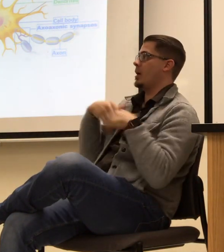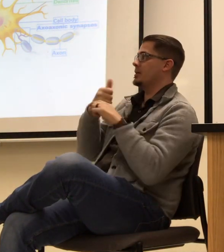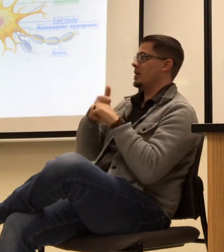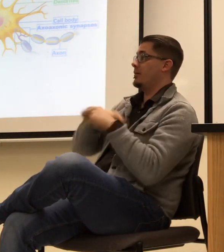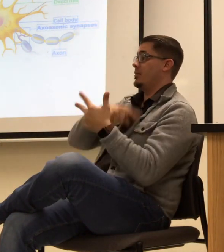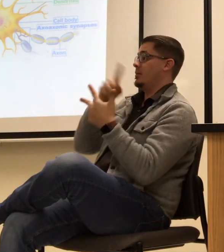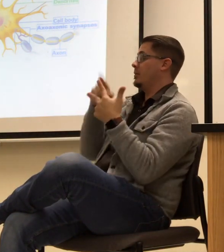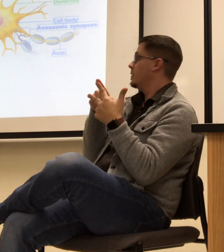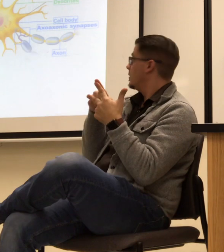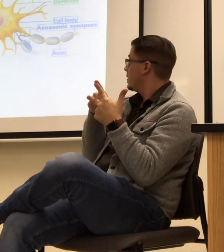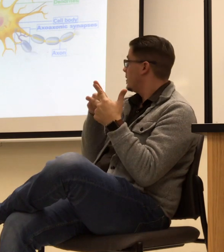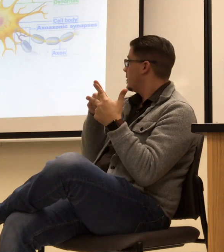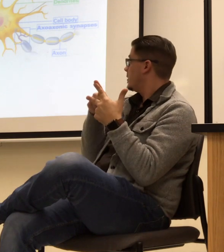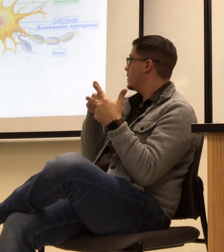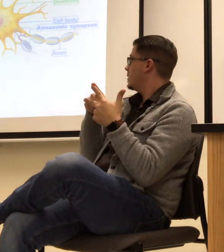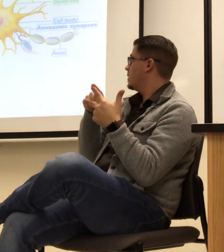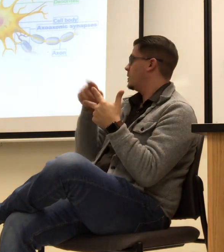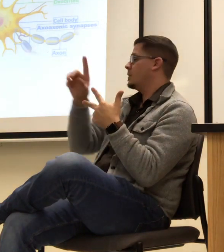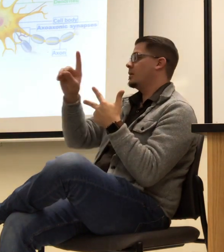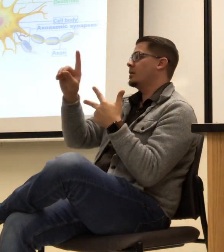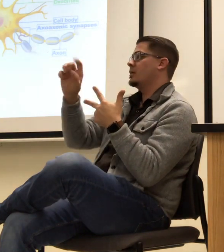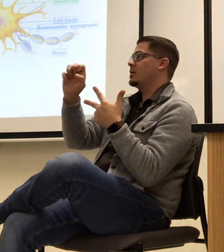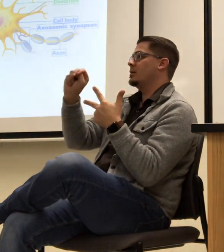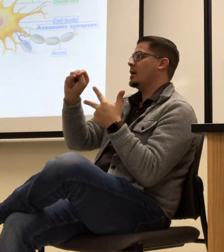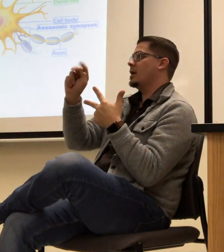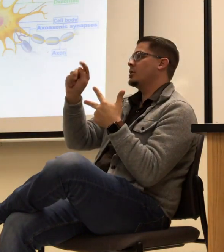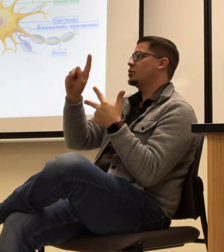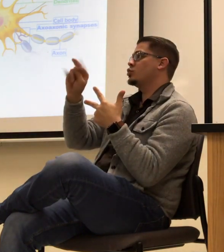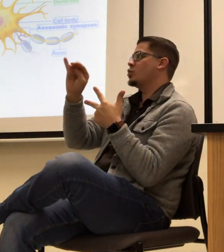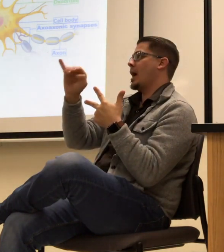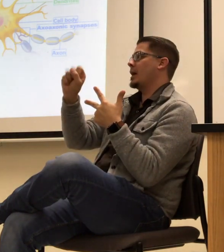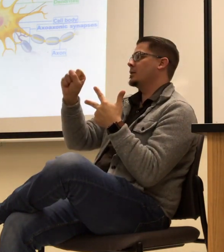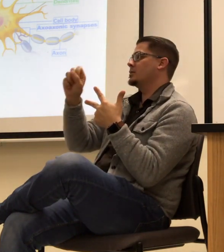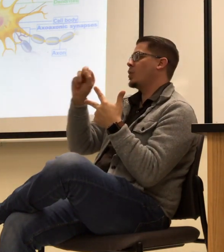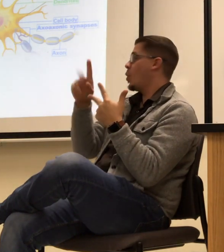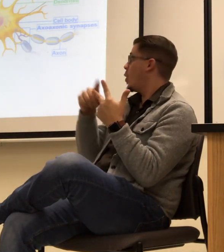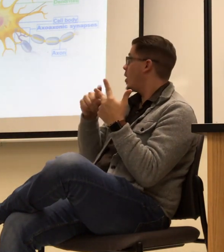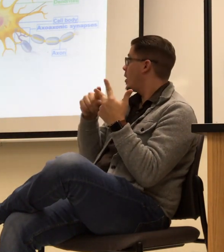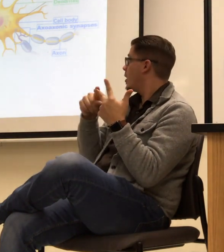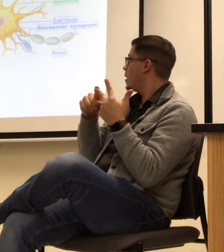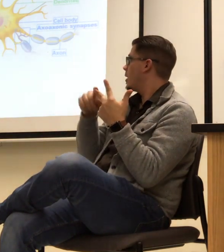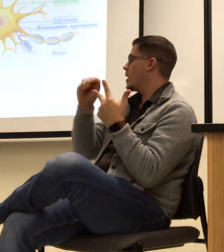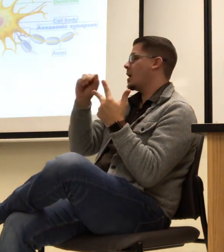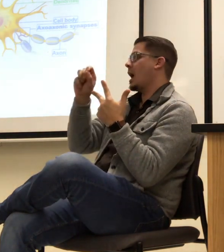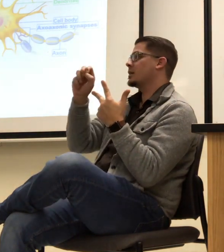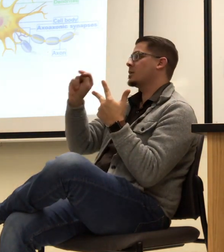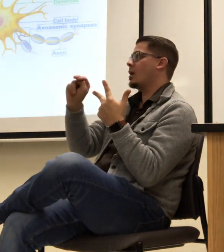Another area of input could be the dendrites or the axon hillock.